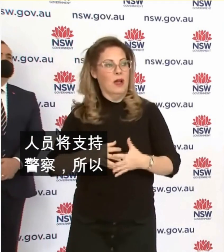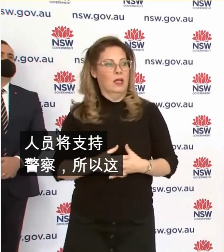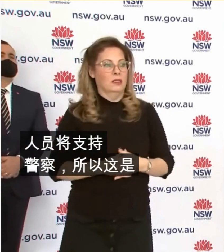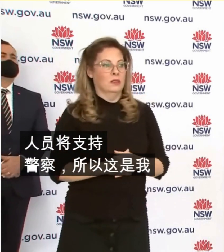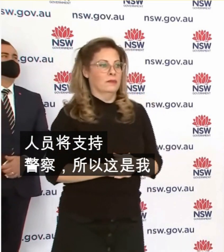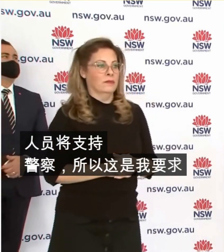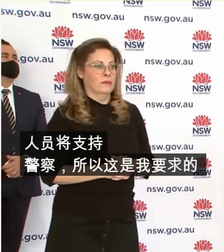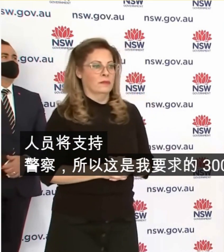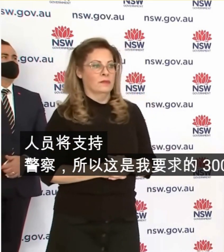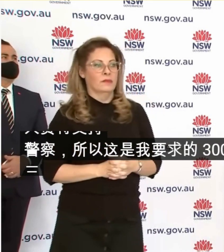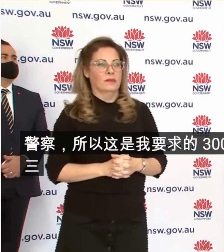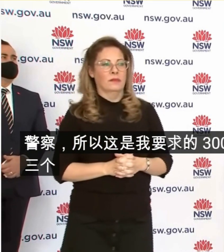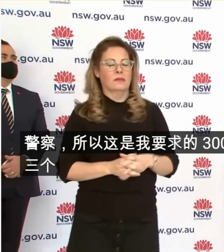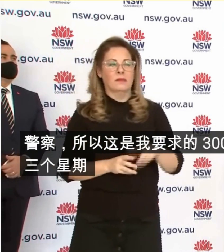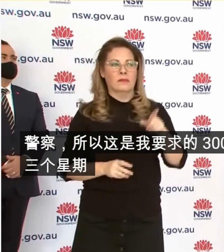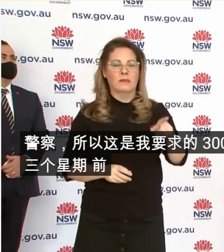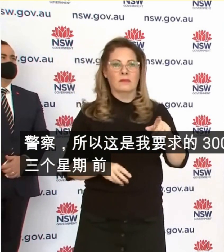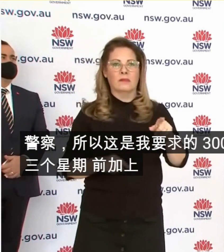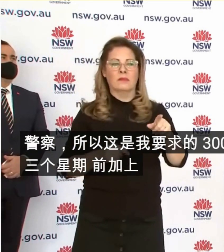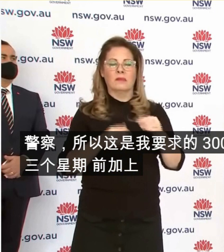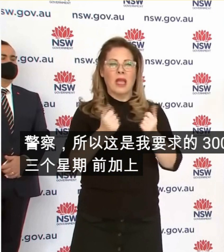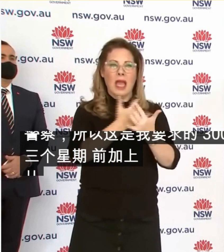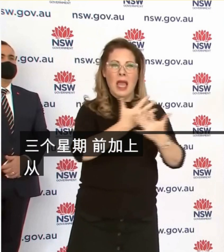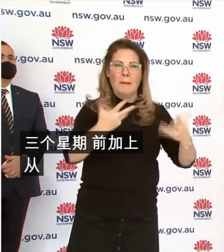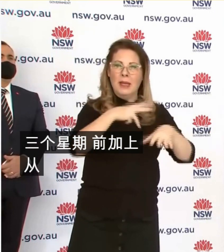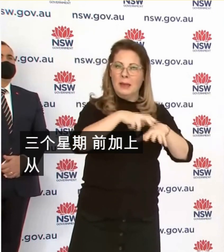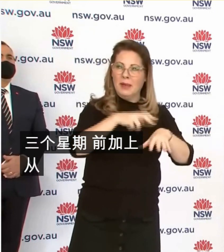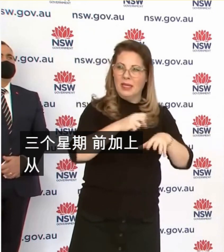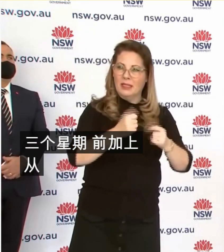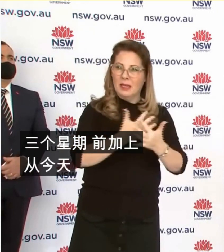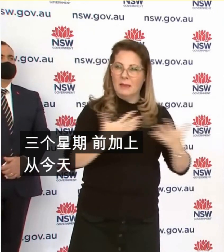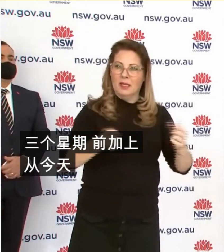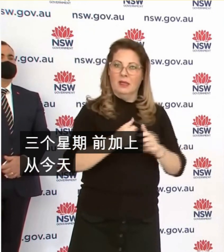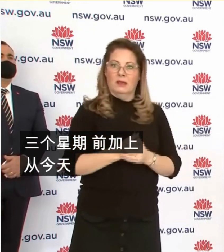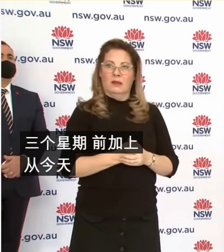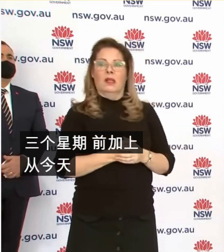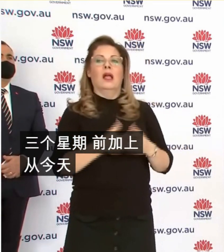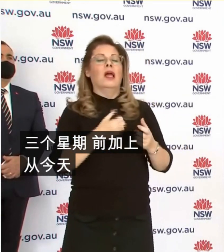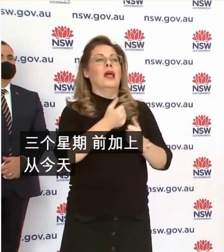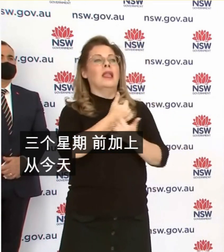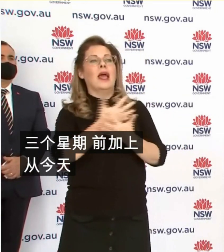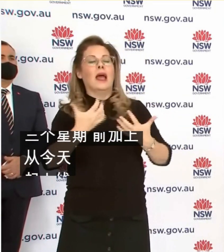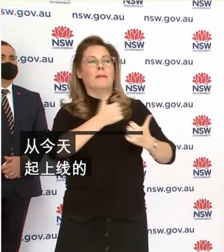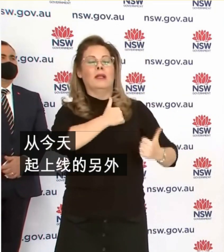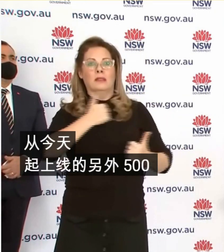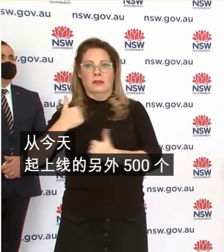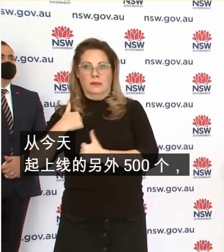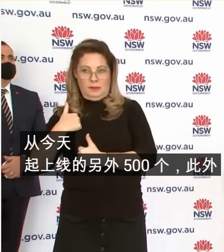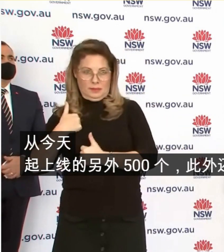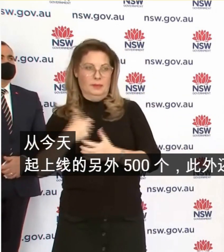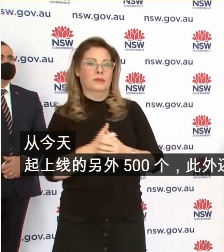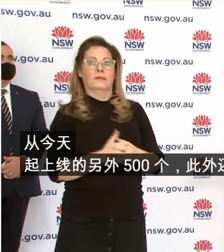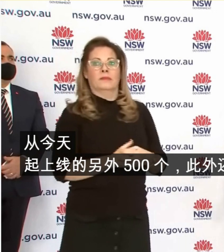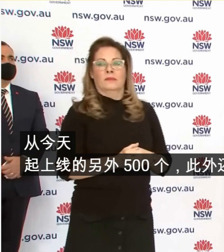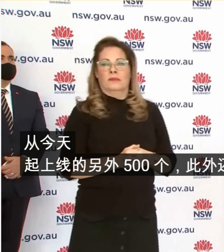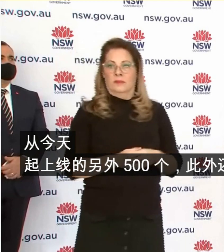supporting police officers? So that's 300 I asked for 3 weeks ago, plus the 500 additional that come online from today. Oh, so 800, sorry, I did That's